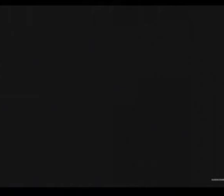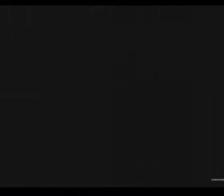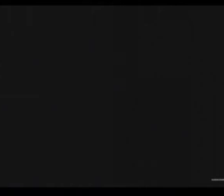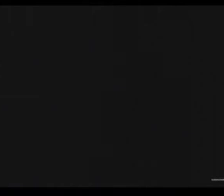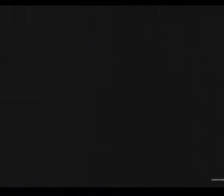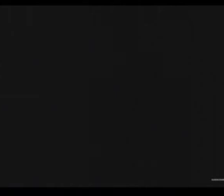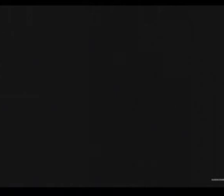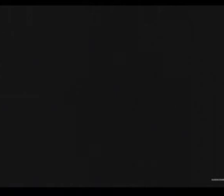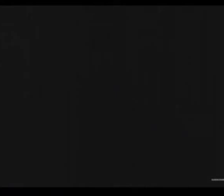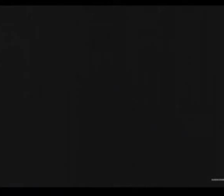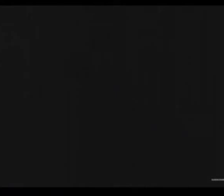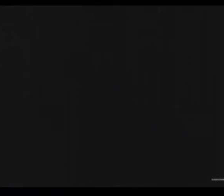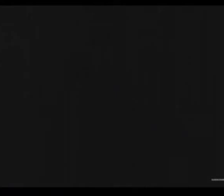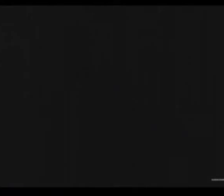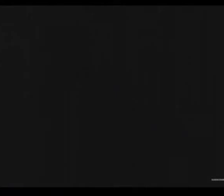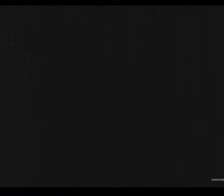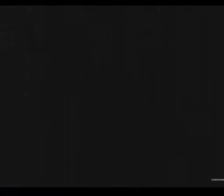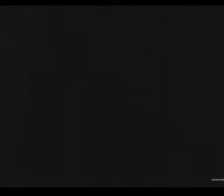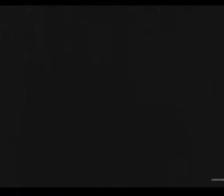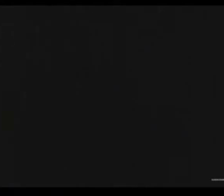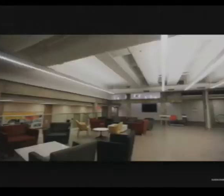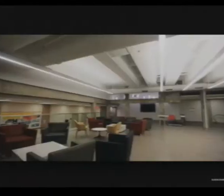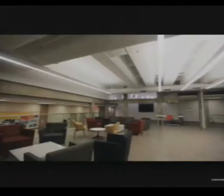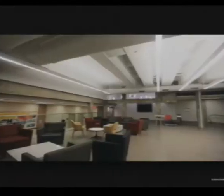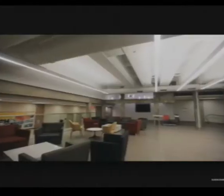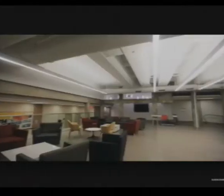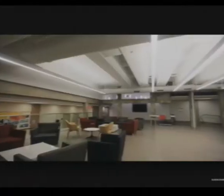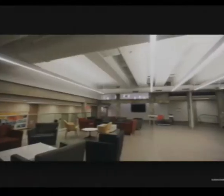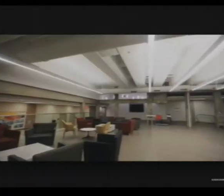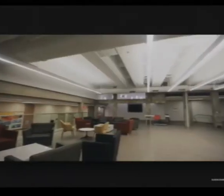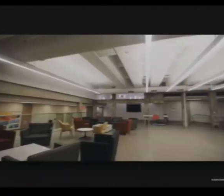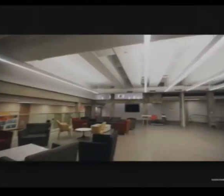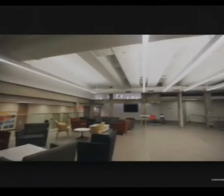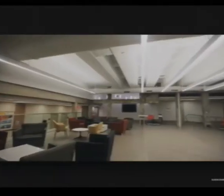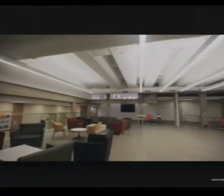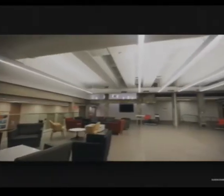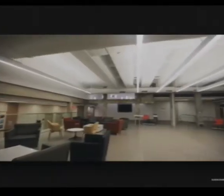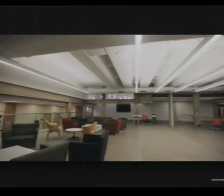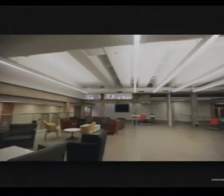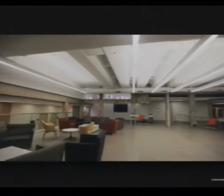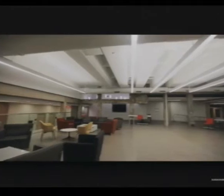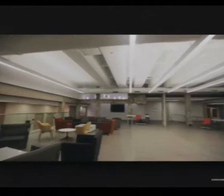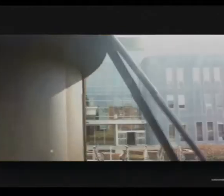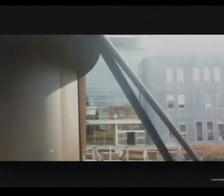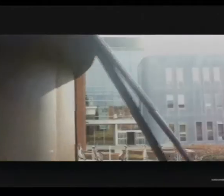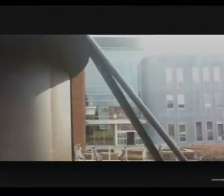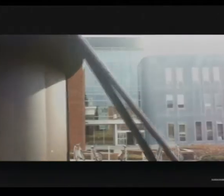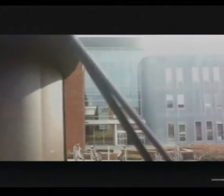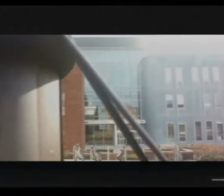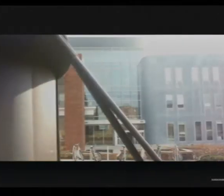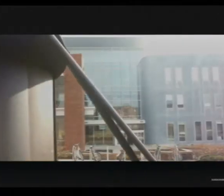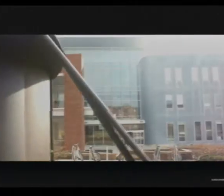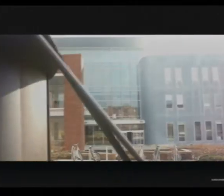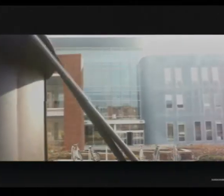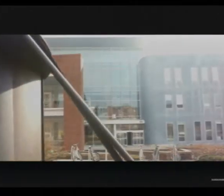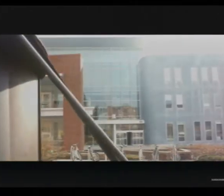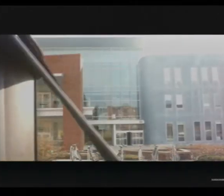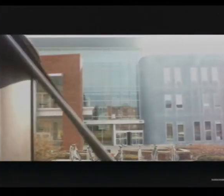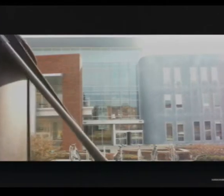it were designed for those who don't hear? Gallaudet University in Washington, D.C. is a school